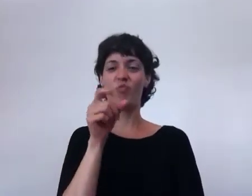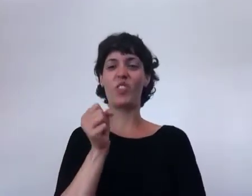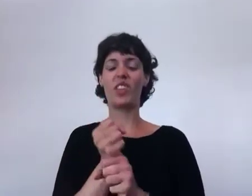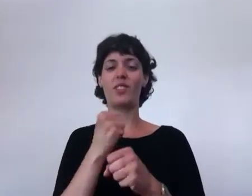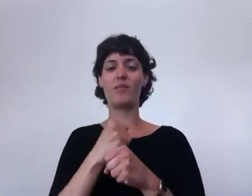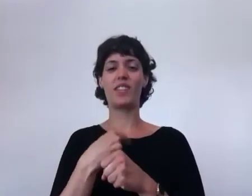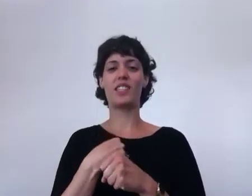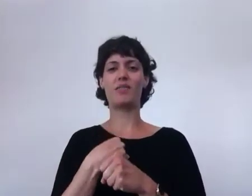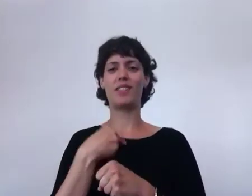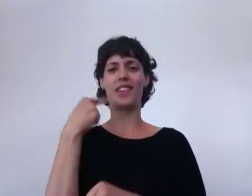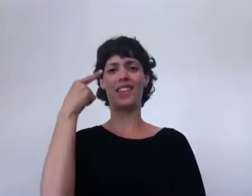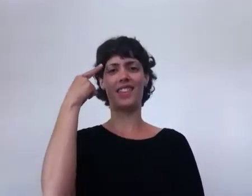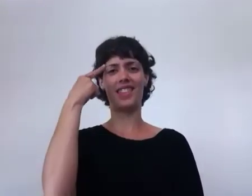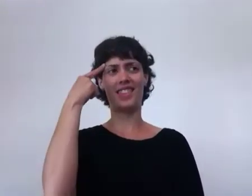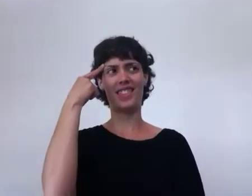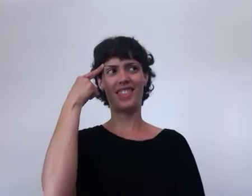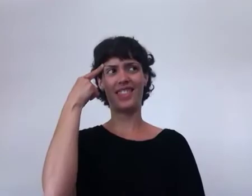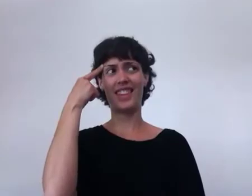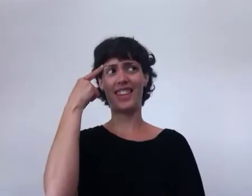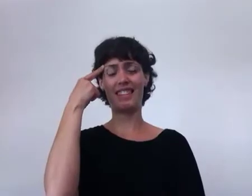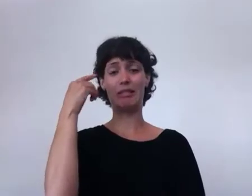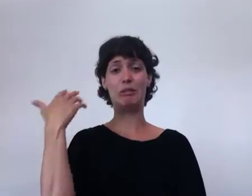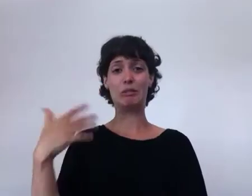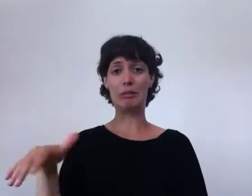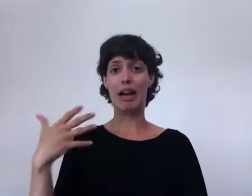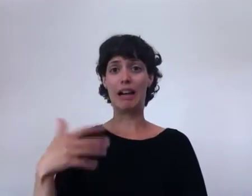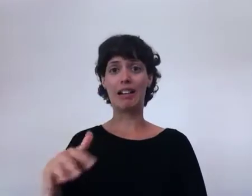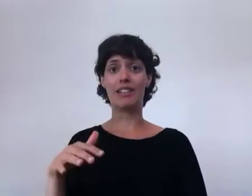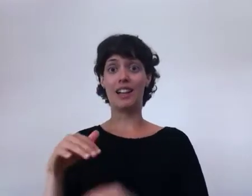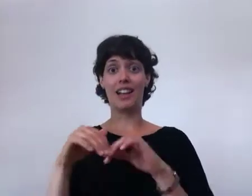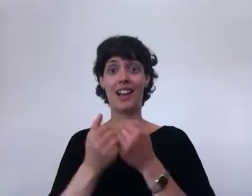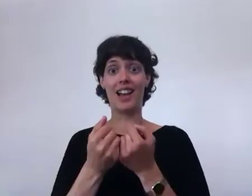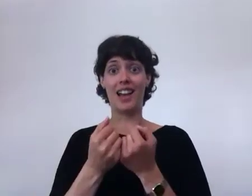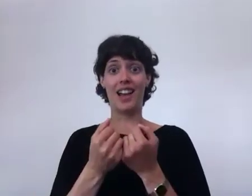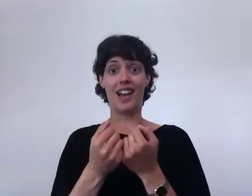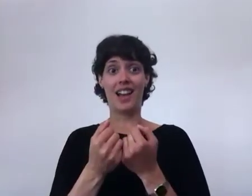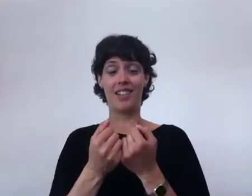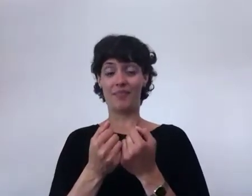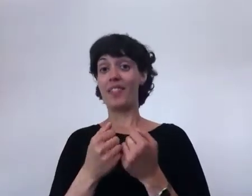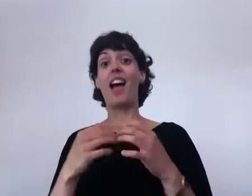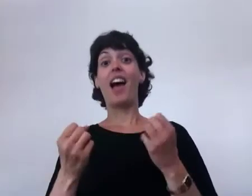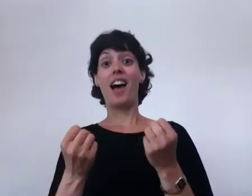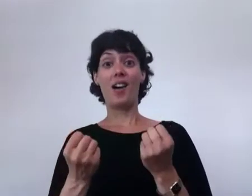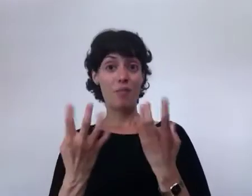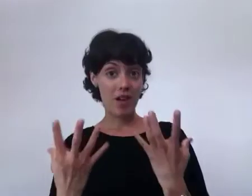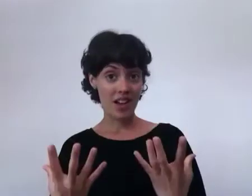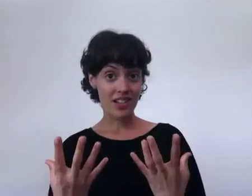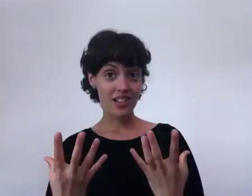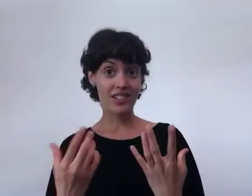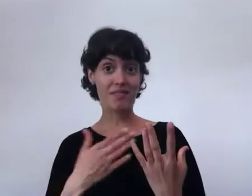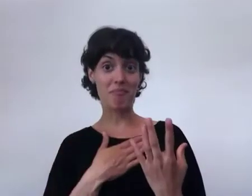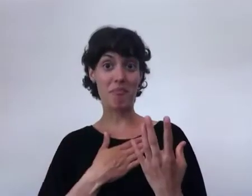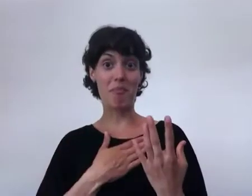top stories. Join us each Friday. We ask the questions you want